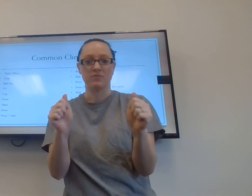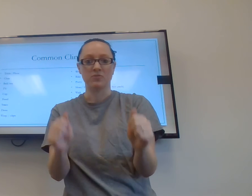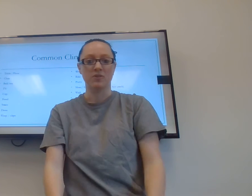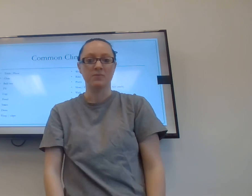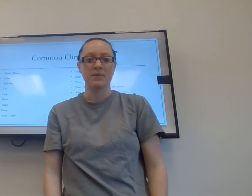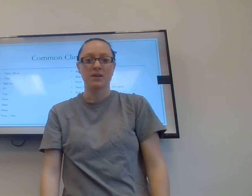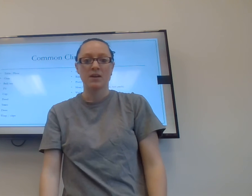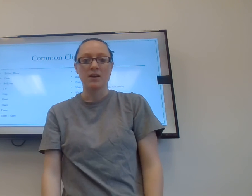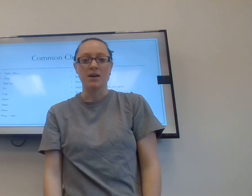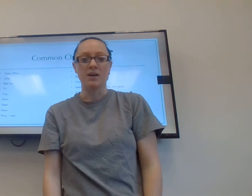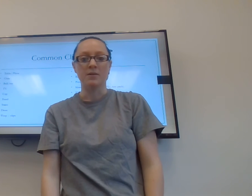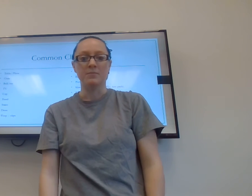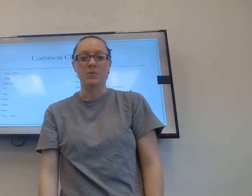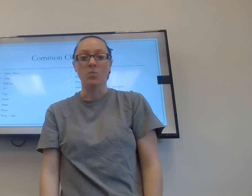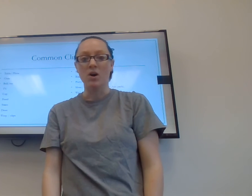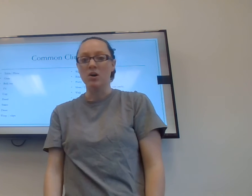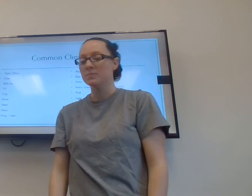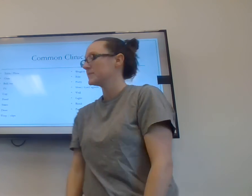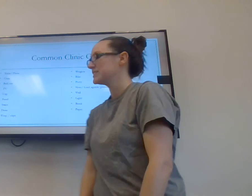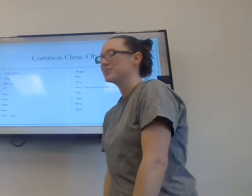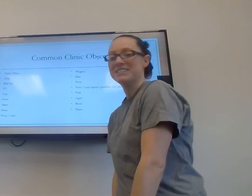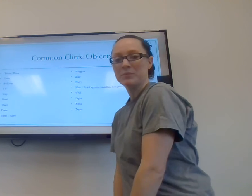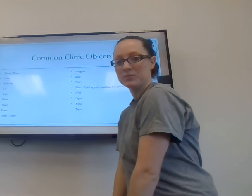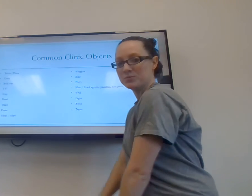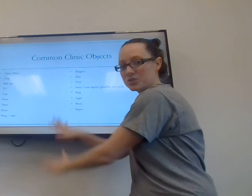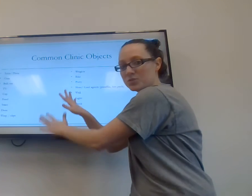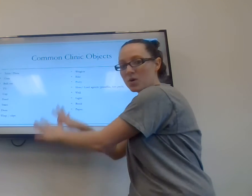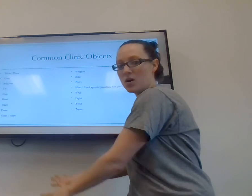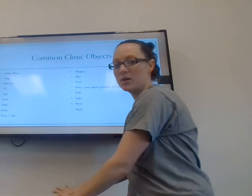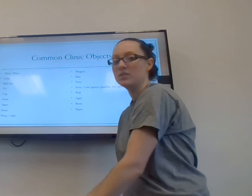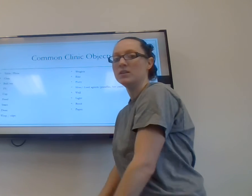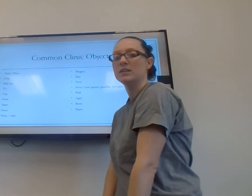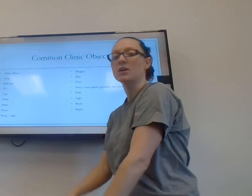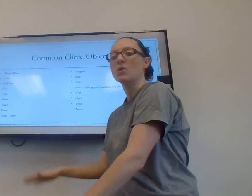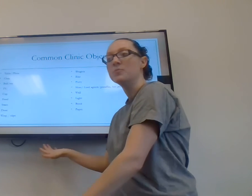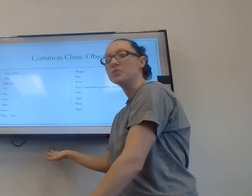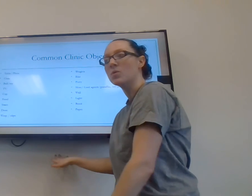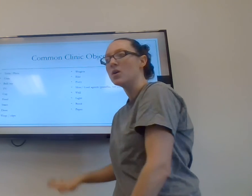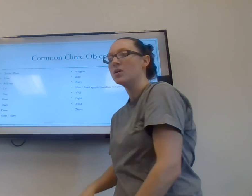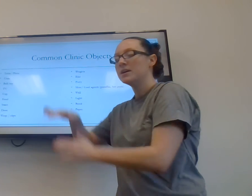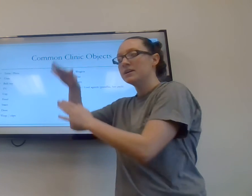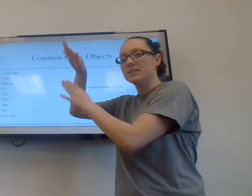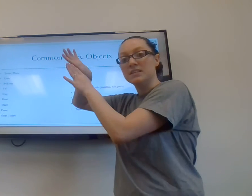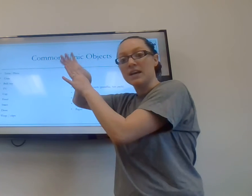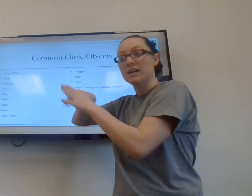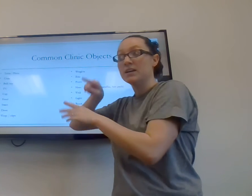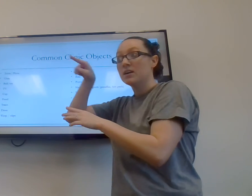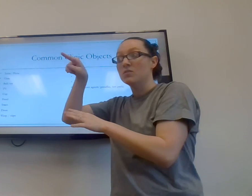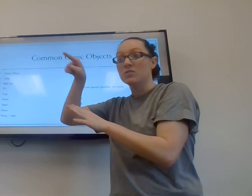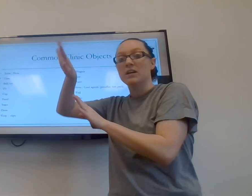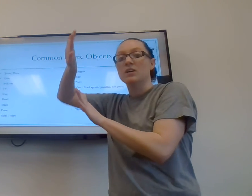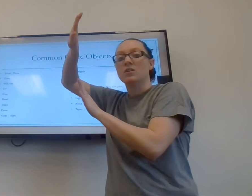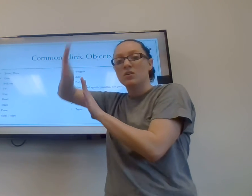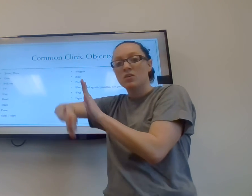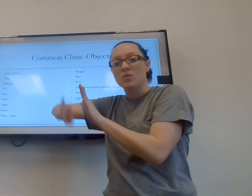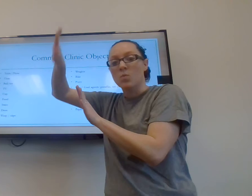Fluido. Wall, it's really simple. Just the wall. If you need them to go up to the wall, then say over there, the